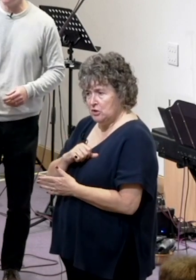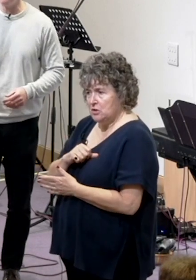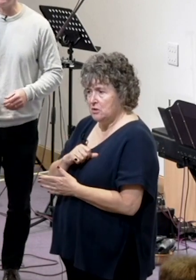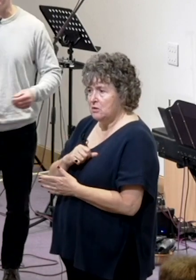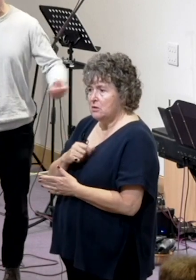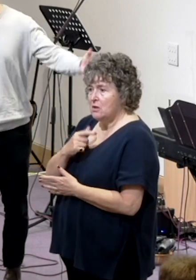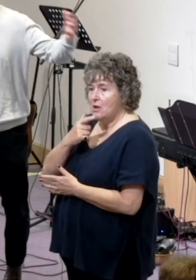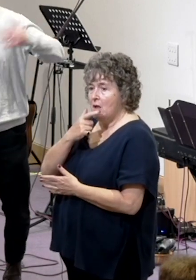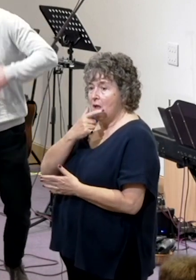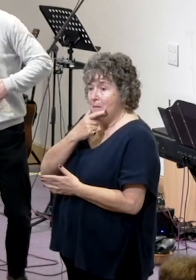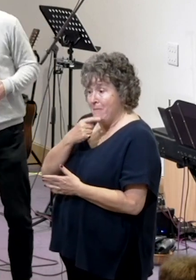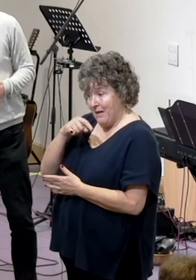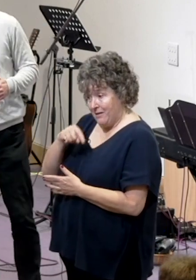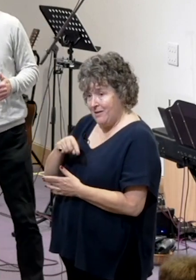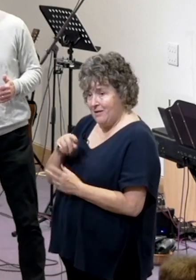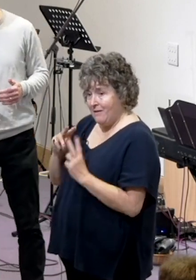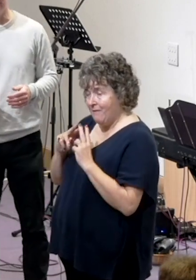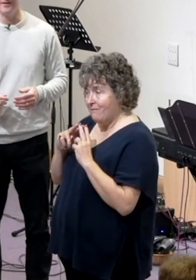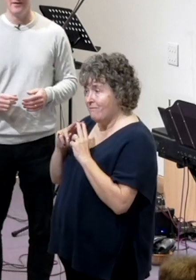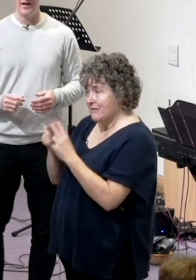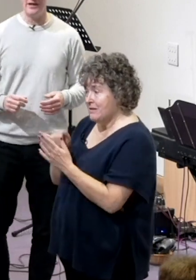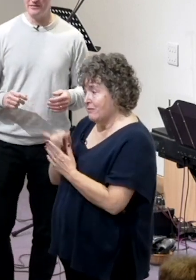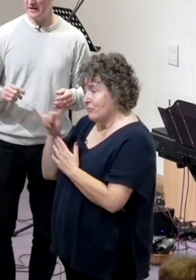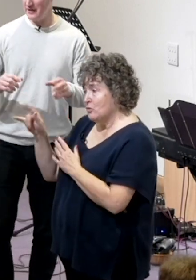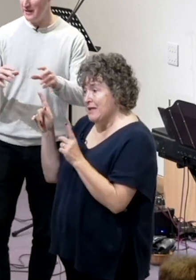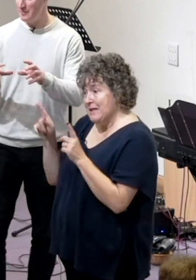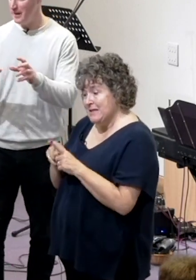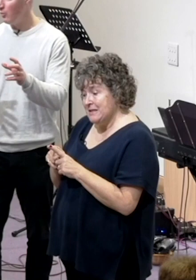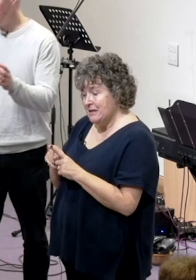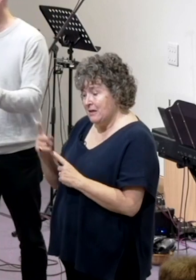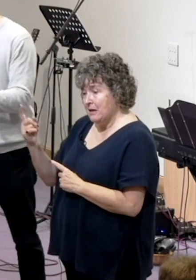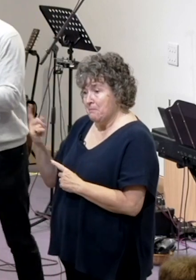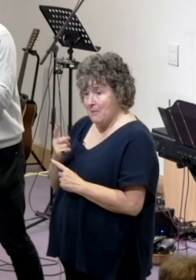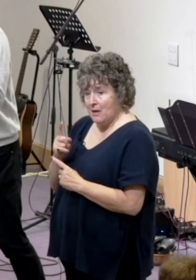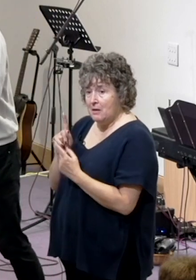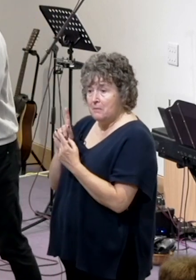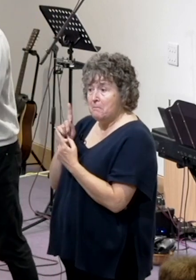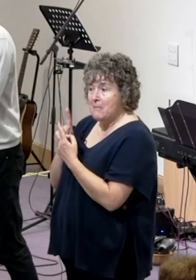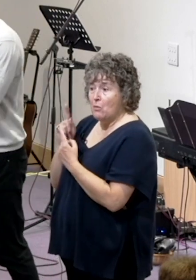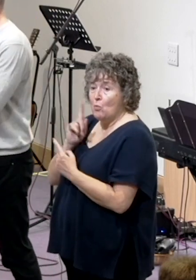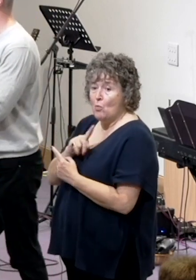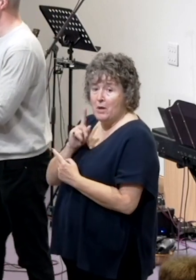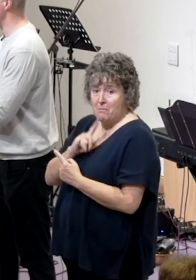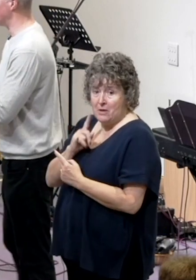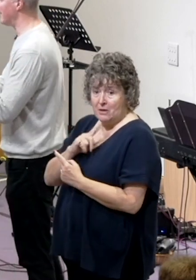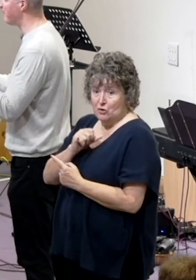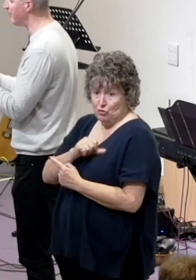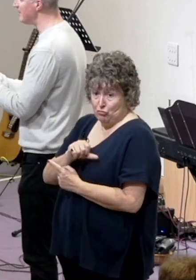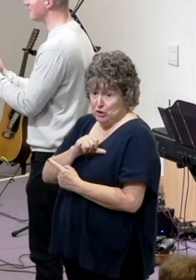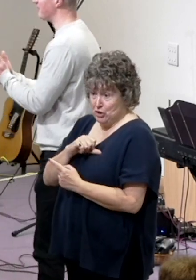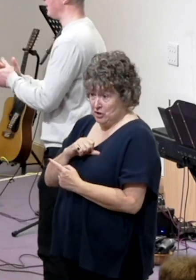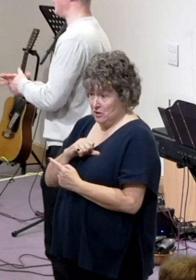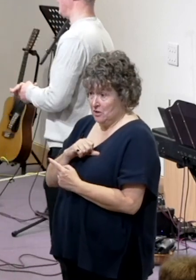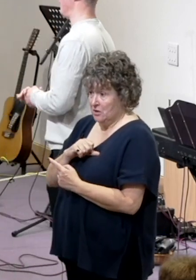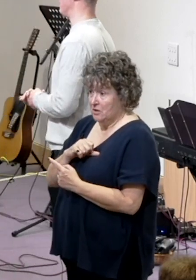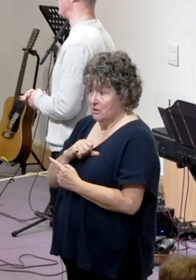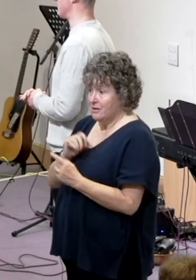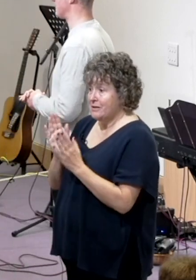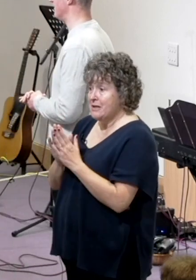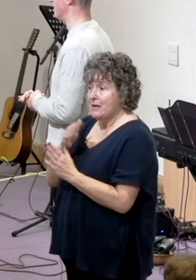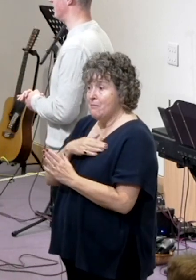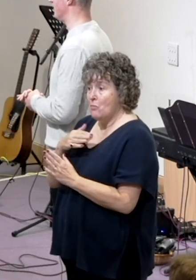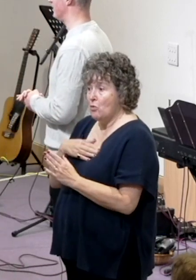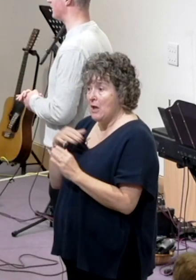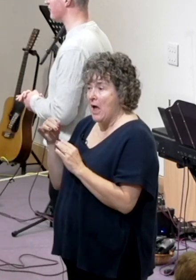heard about it recently when Dave came back from India and he said that he'd met women who are Christians and they get beaten by their